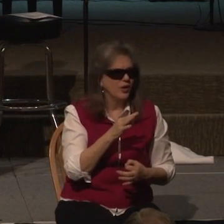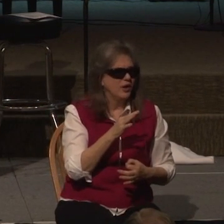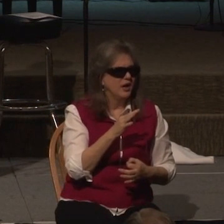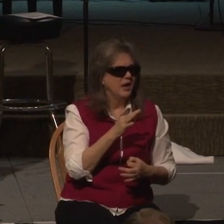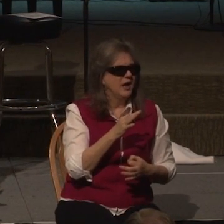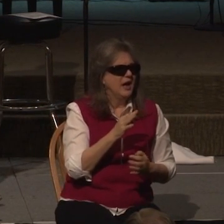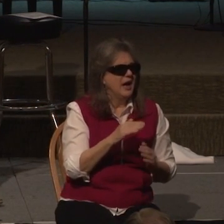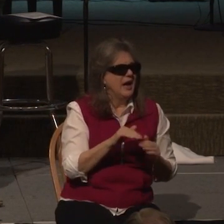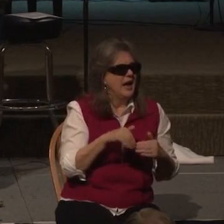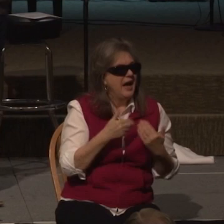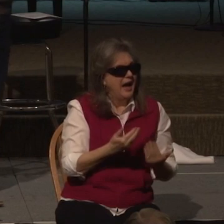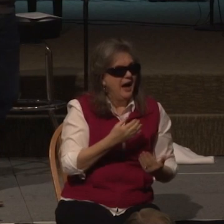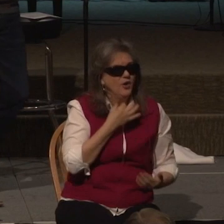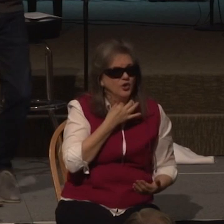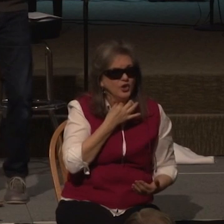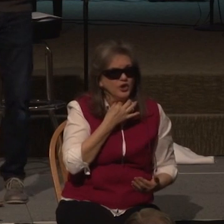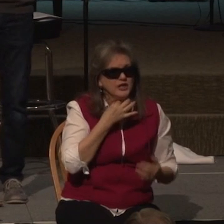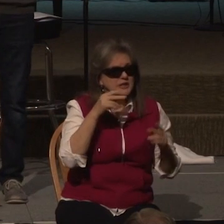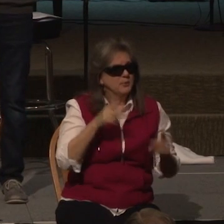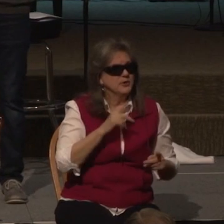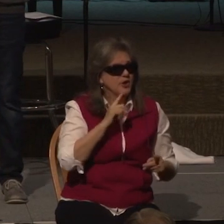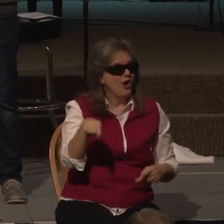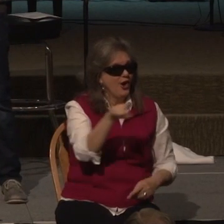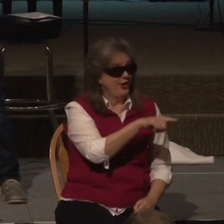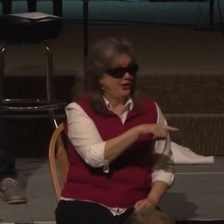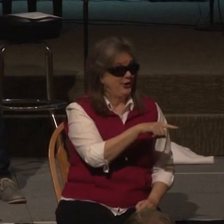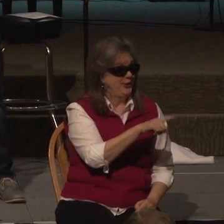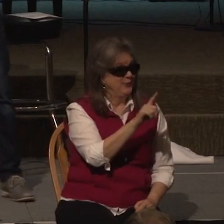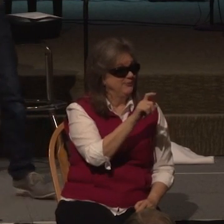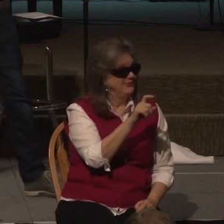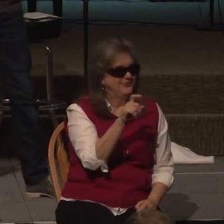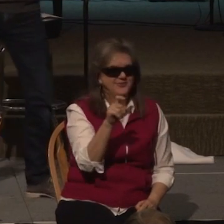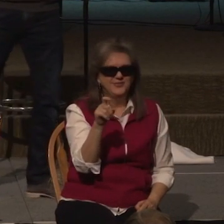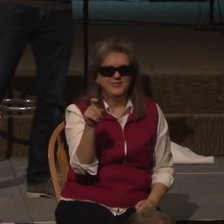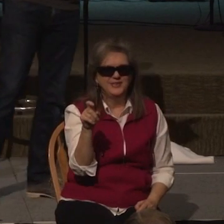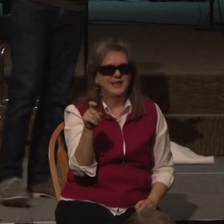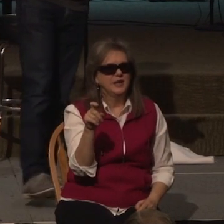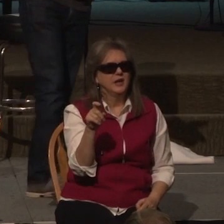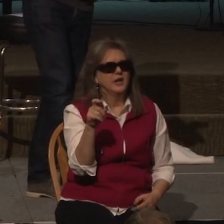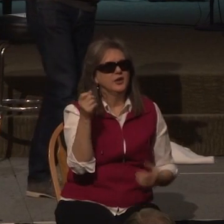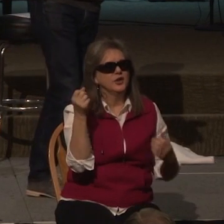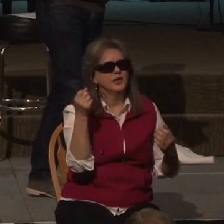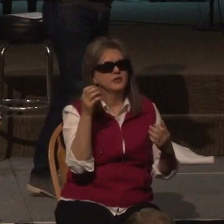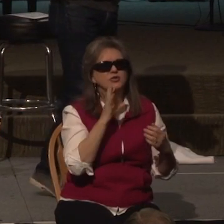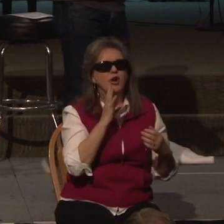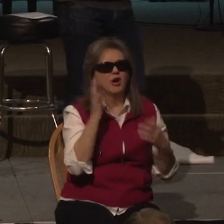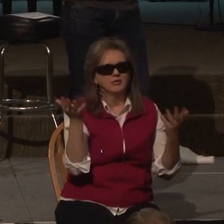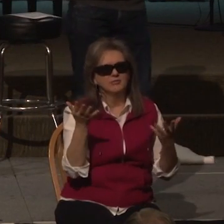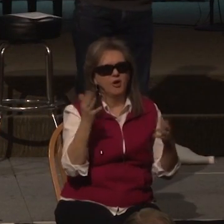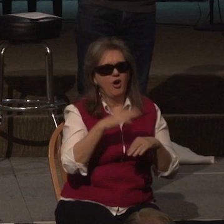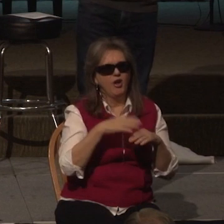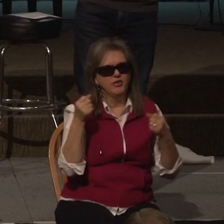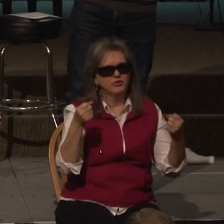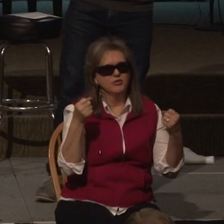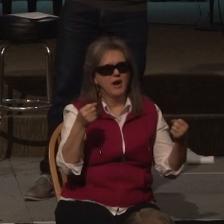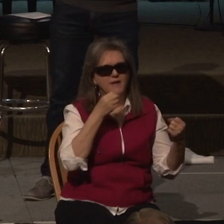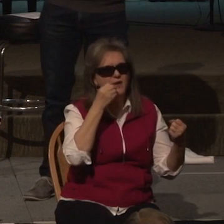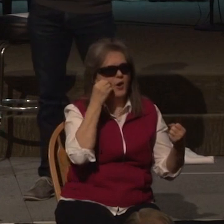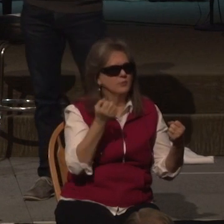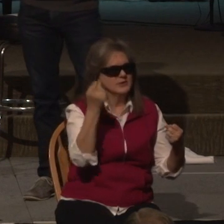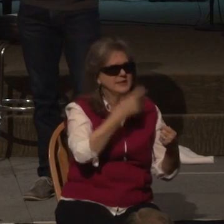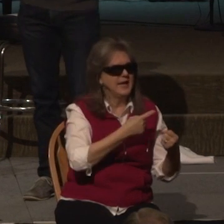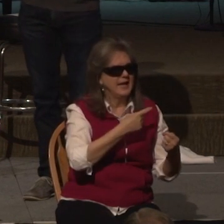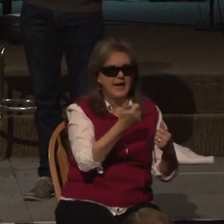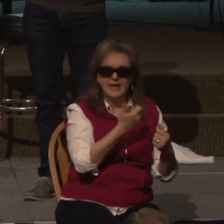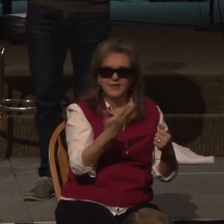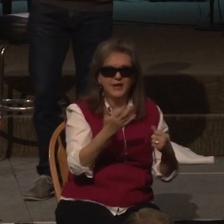So how curious of a person are you? I mean, here's what you can talk about on your drive home today. Is there anything